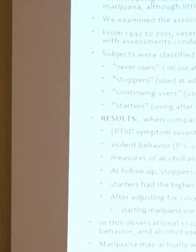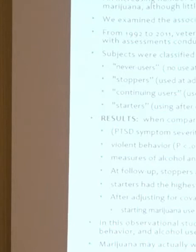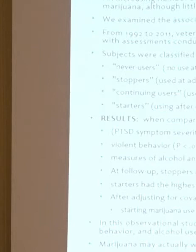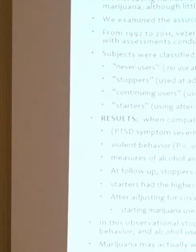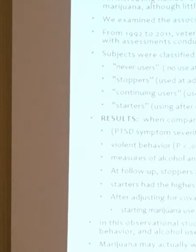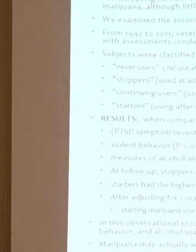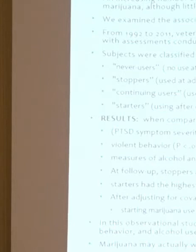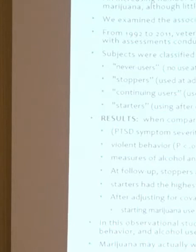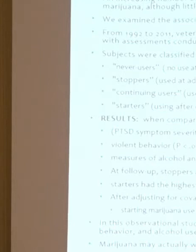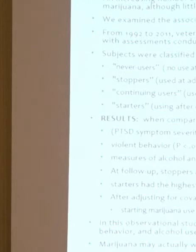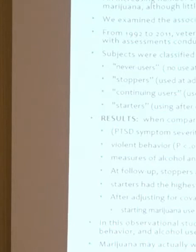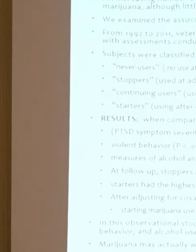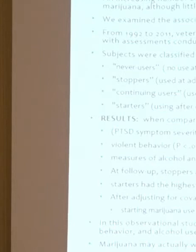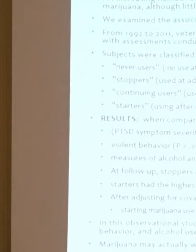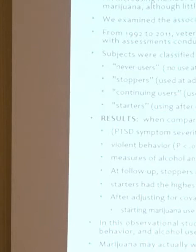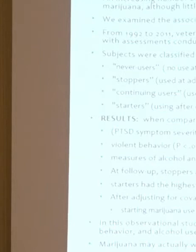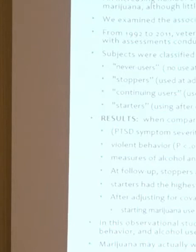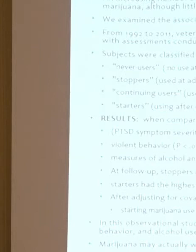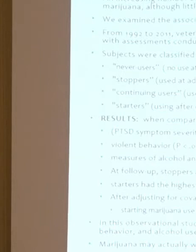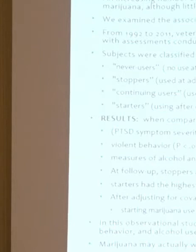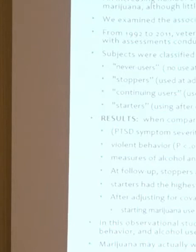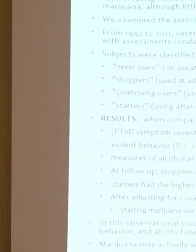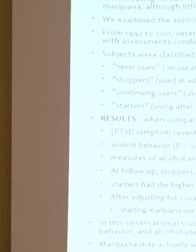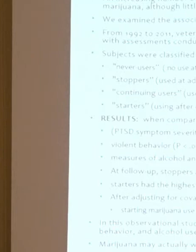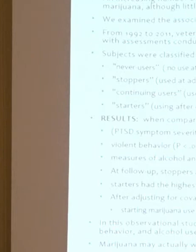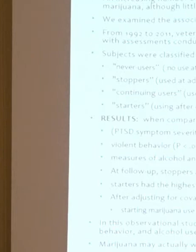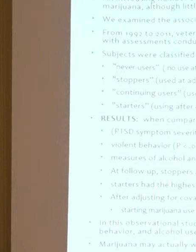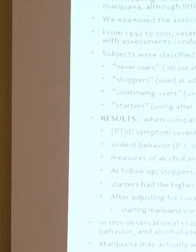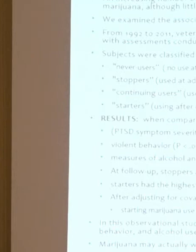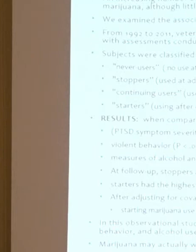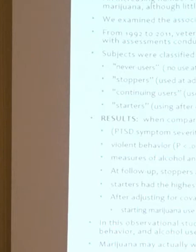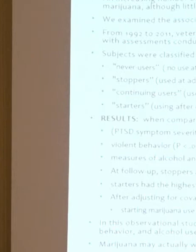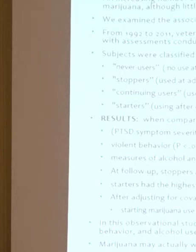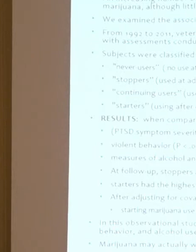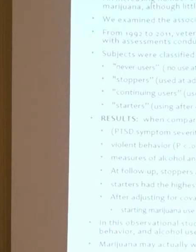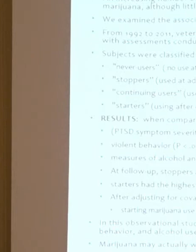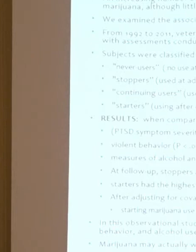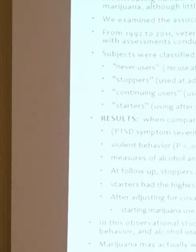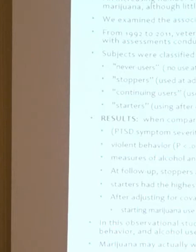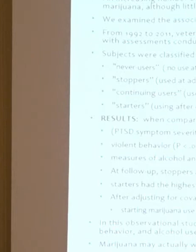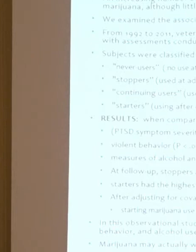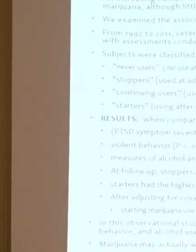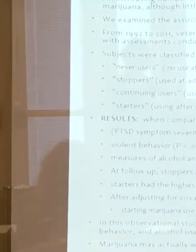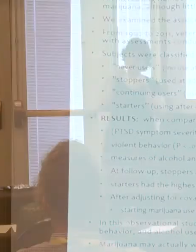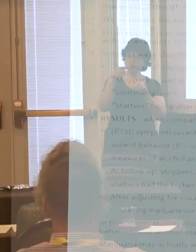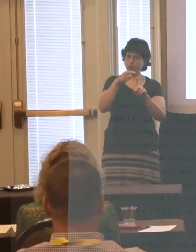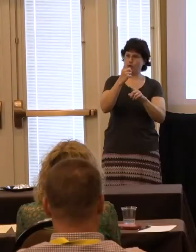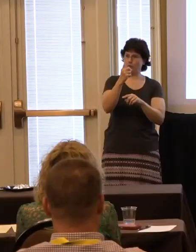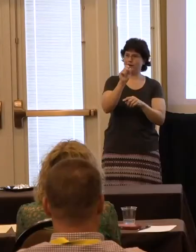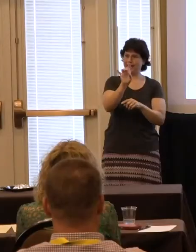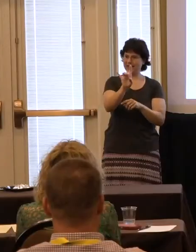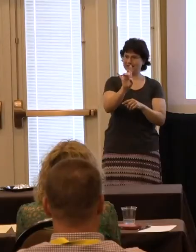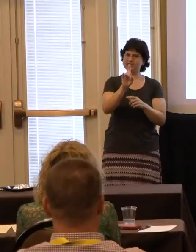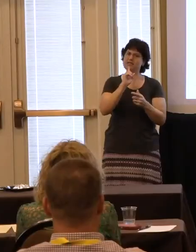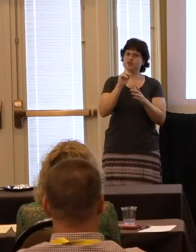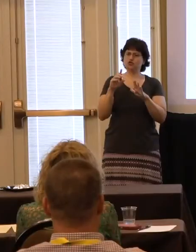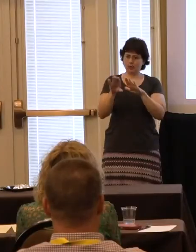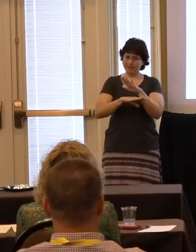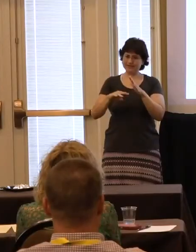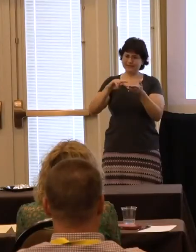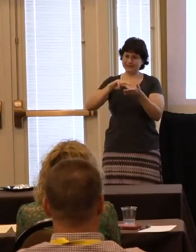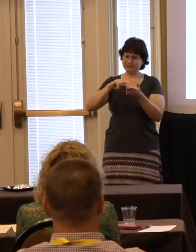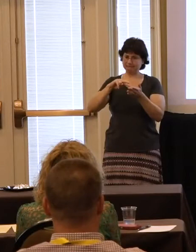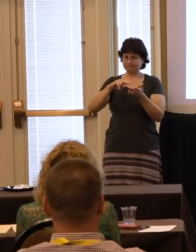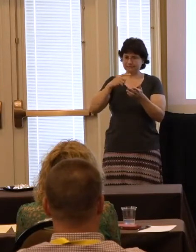positive 0.34, and stopping marijuana had an effect size of negative 0.18. So basically,